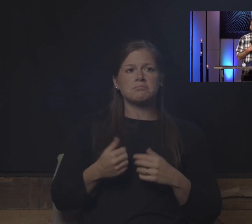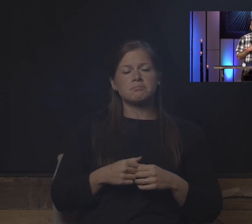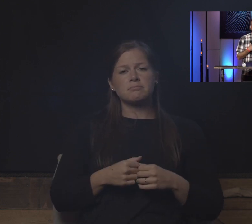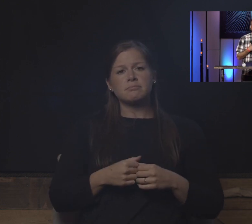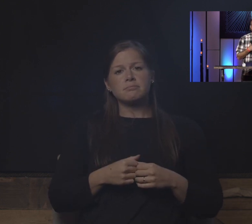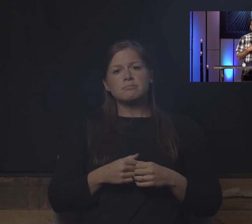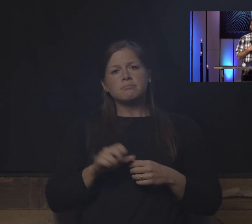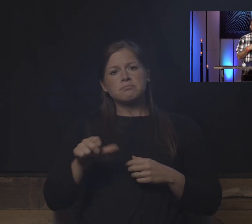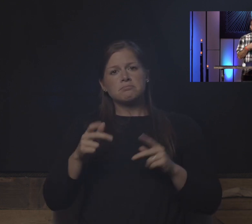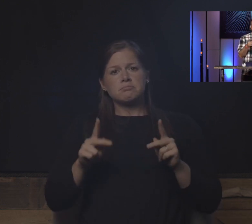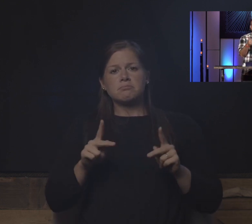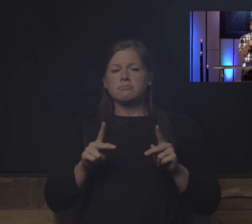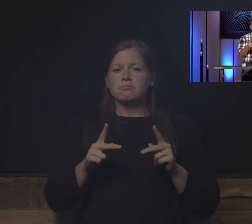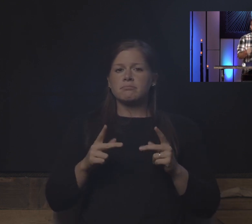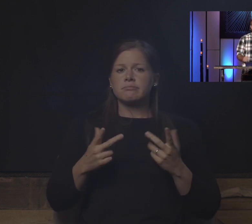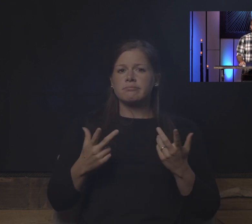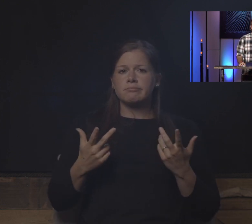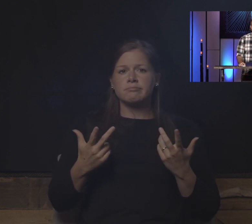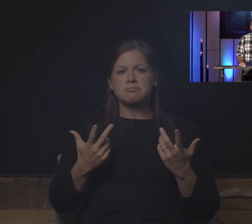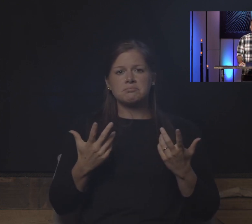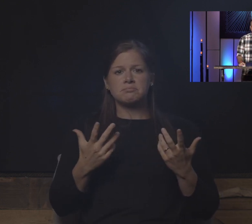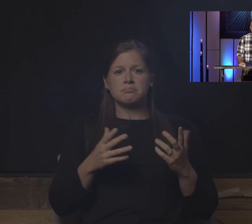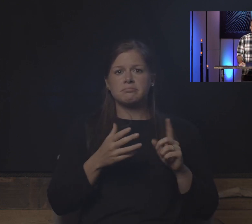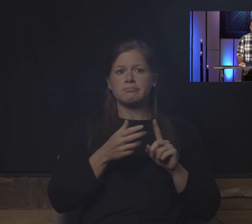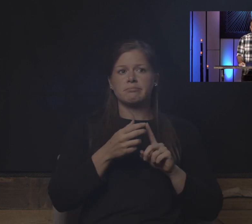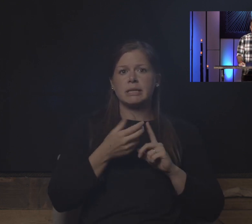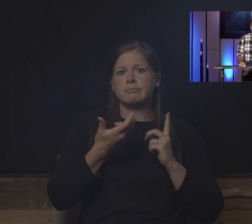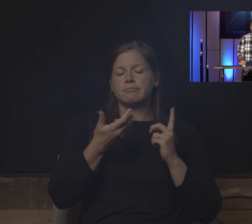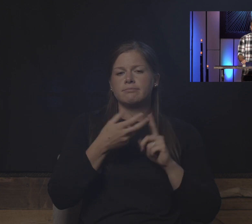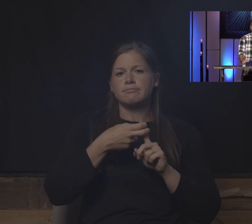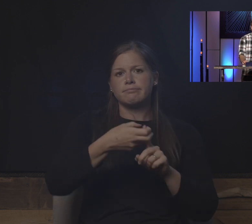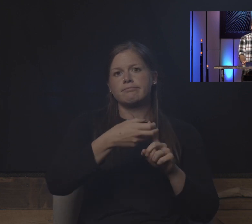grace of God, goes you."